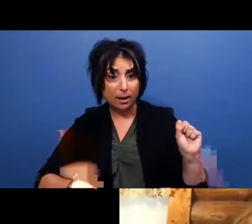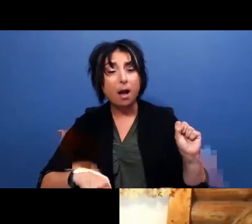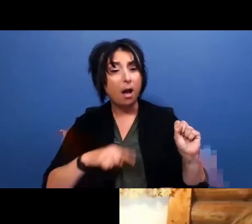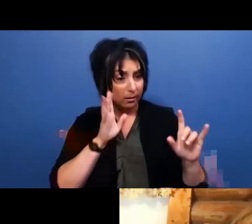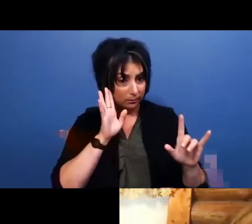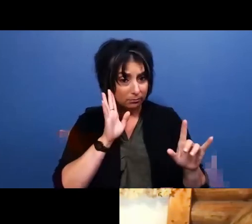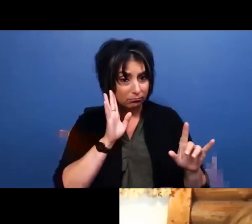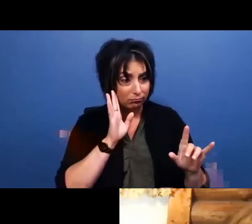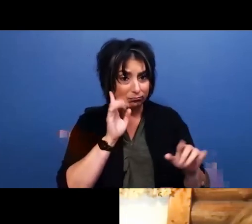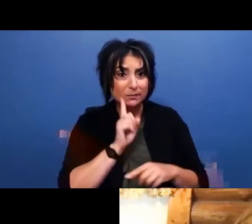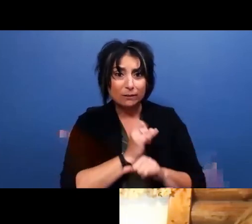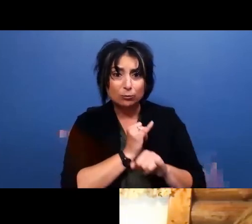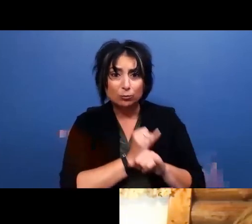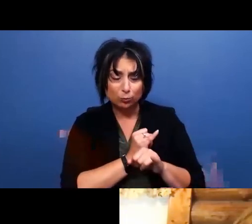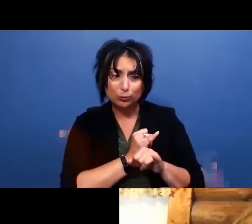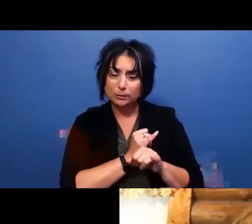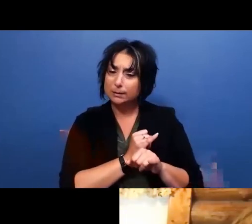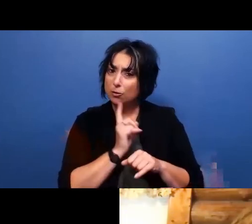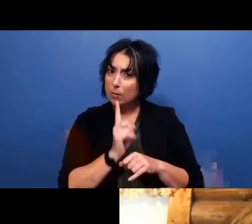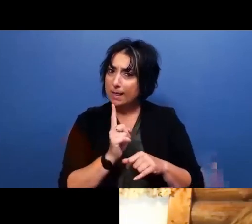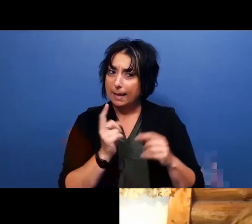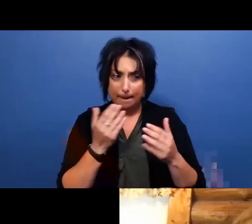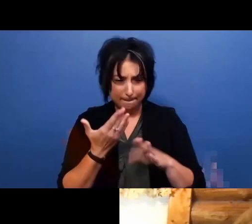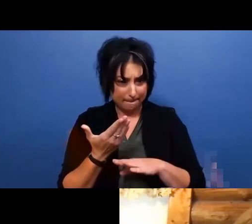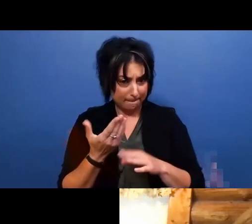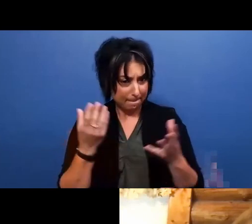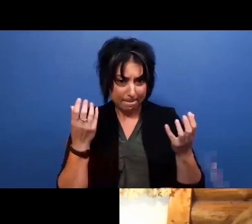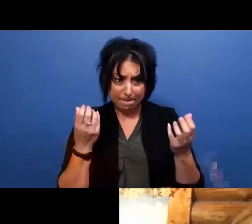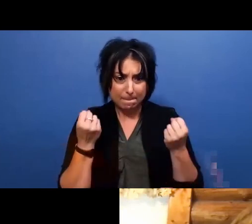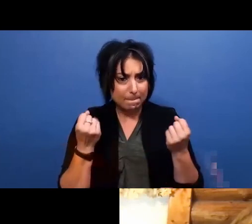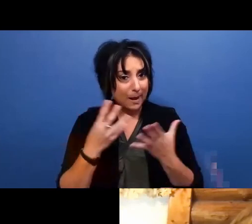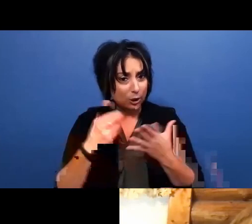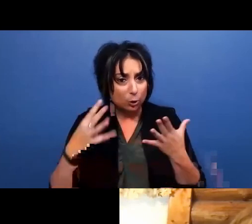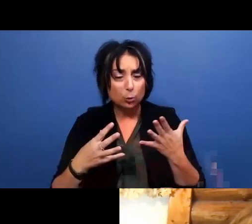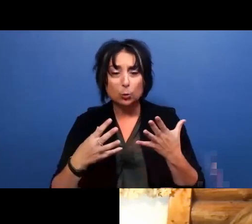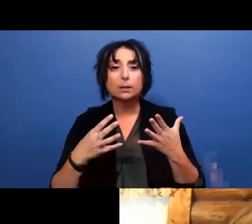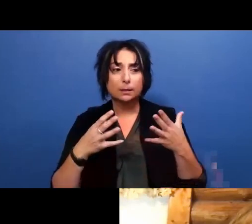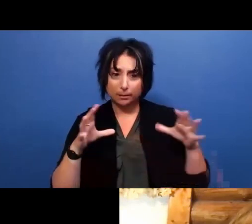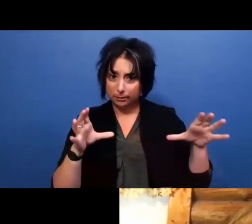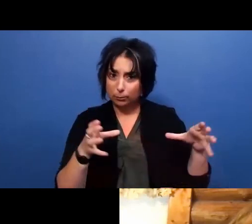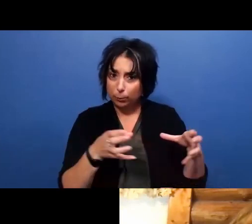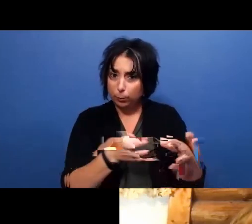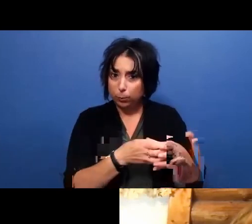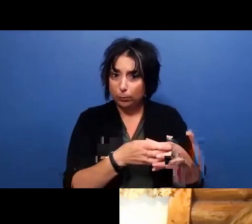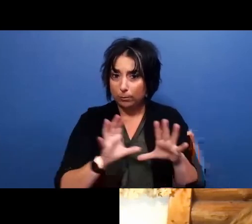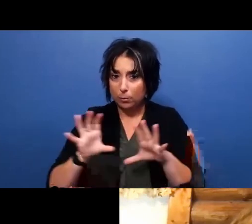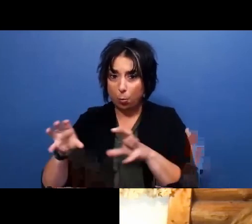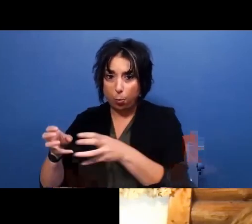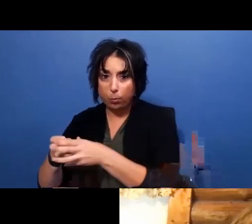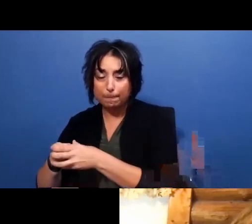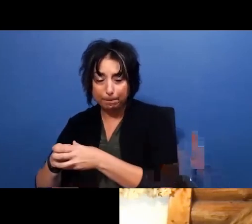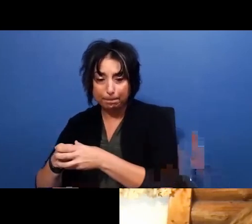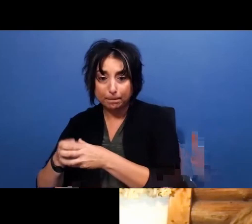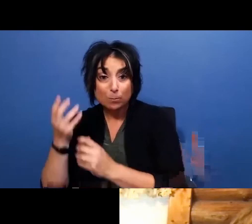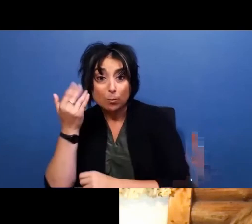deaf have decreased in the number of students that they serve. Many students are going